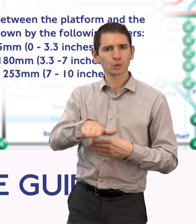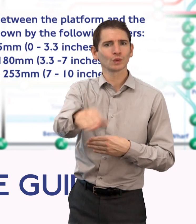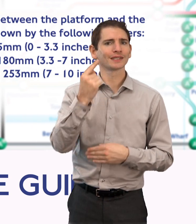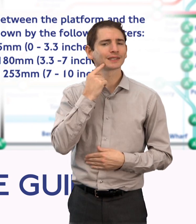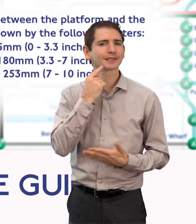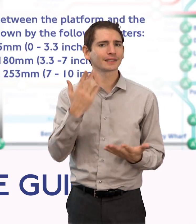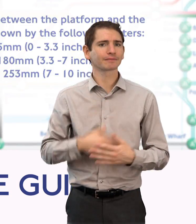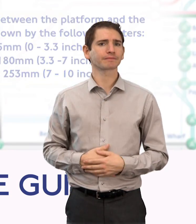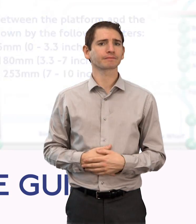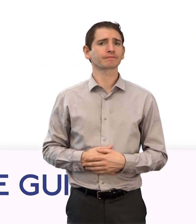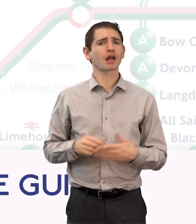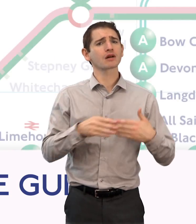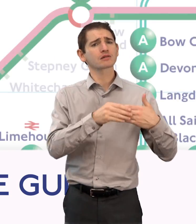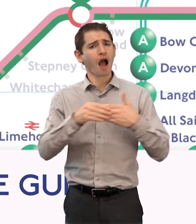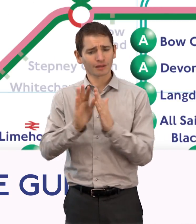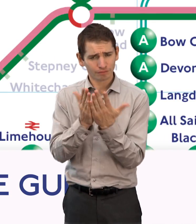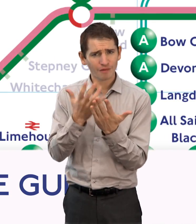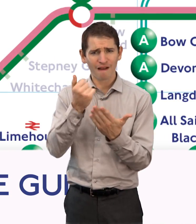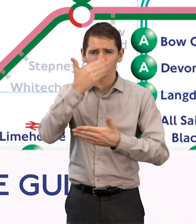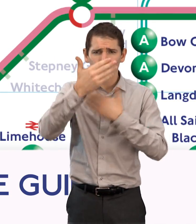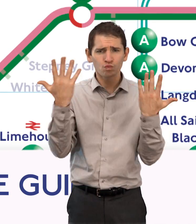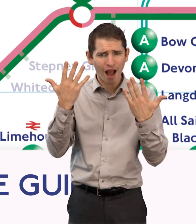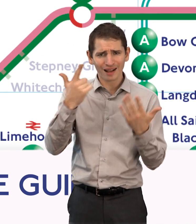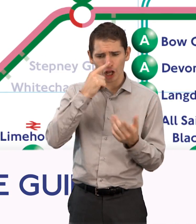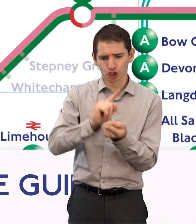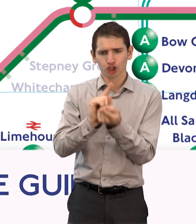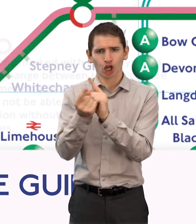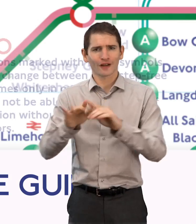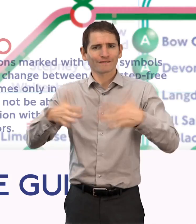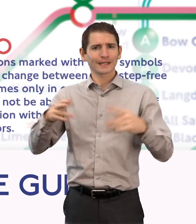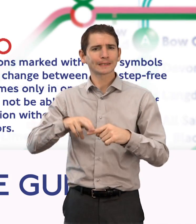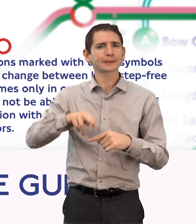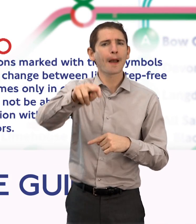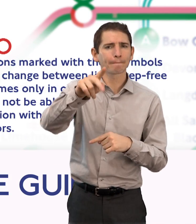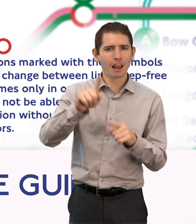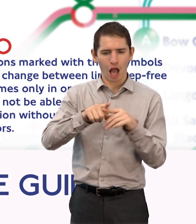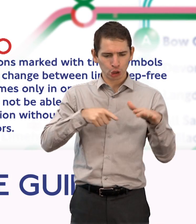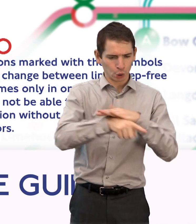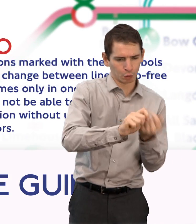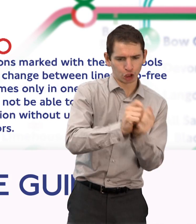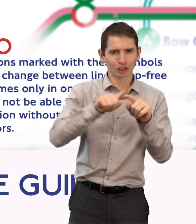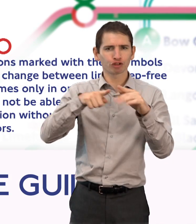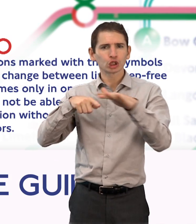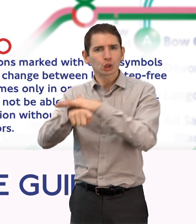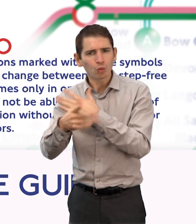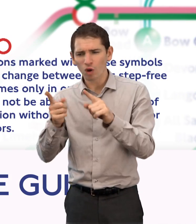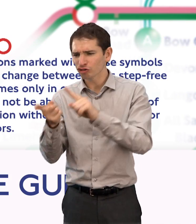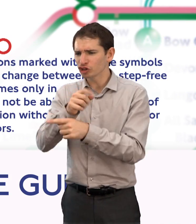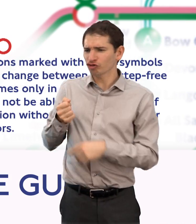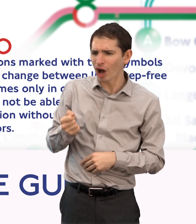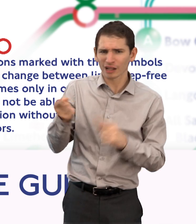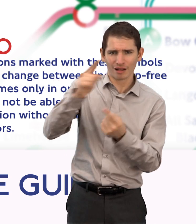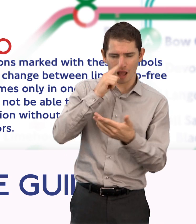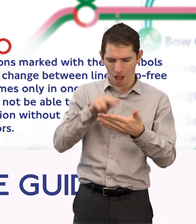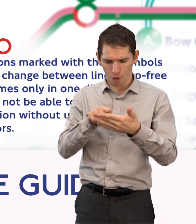and the train. The guide also shows where you can change step-free between different tube lines and between tube and